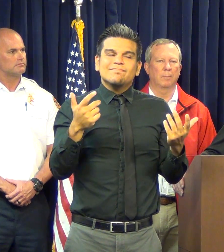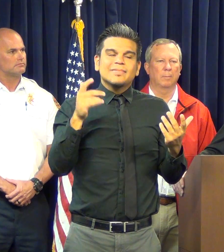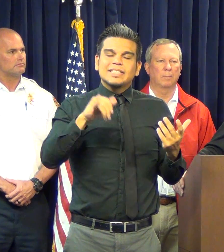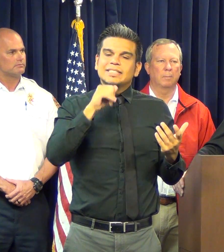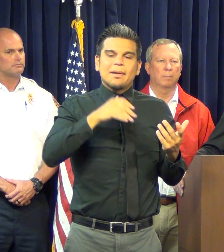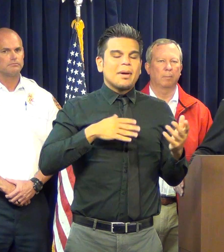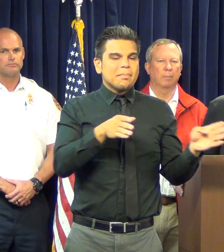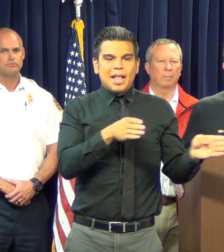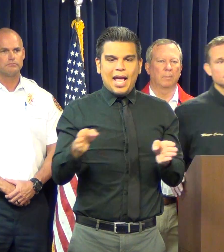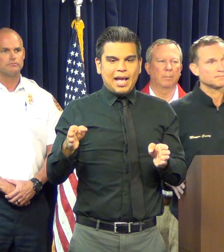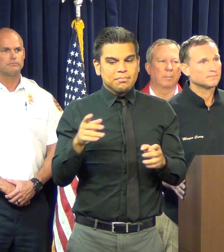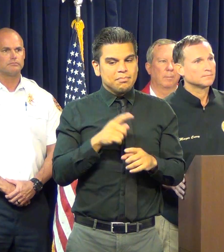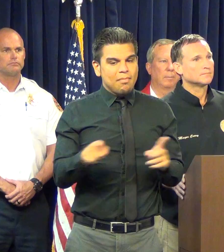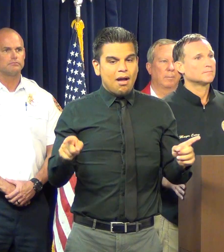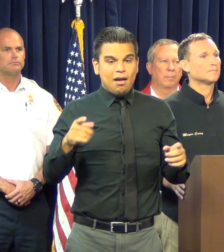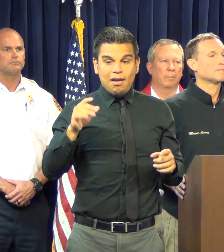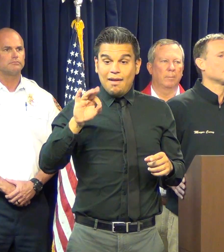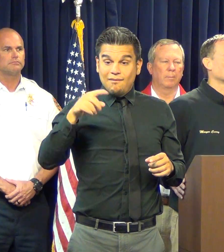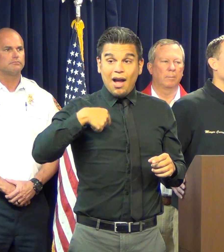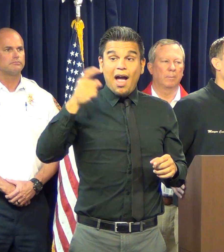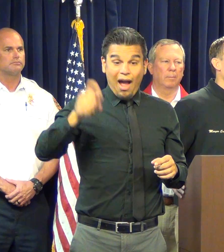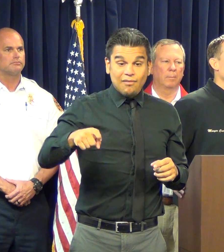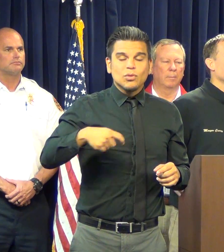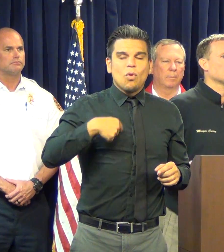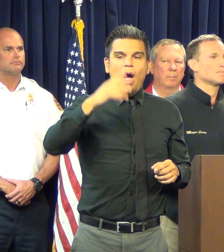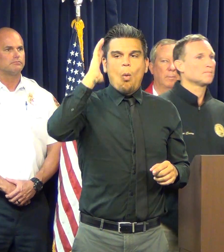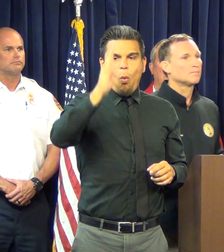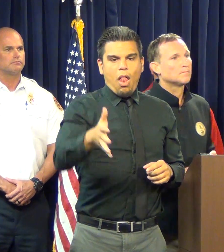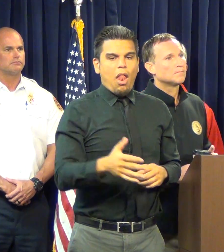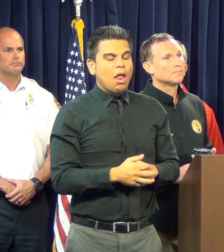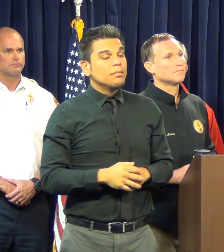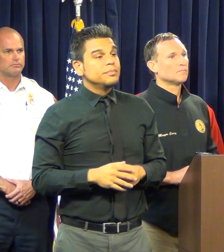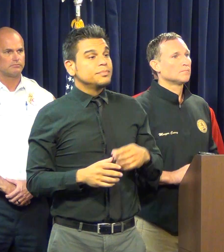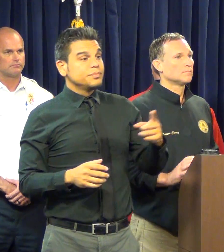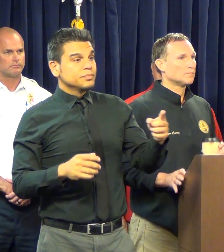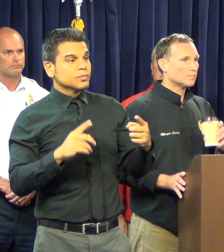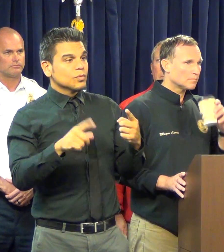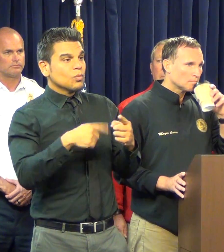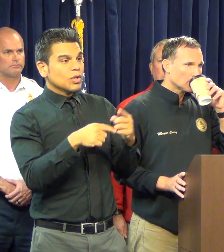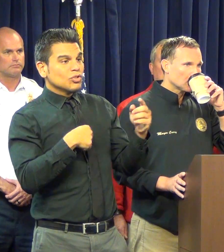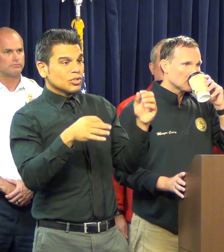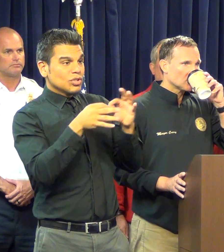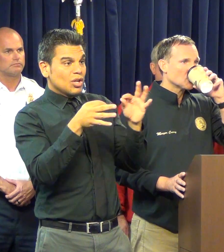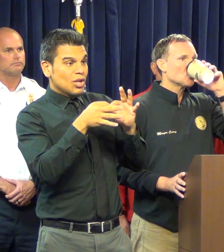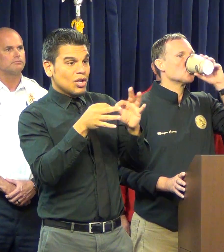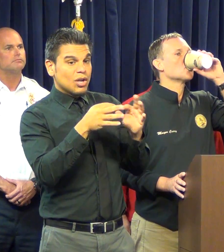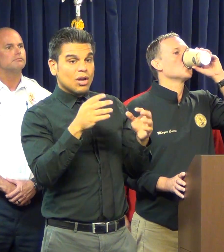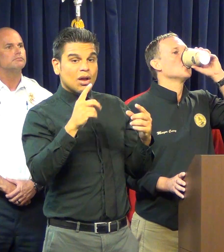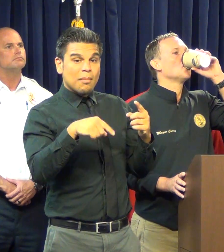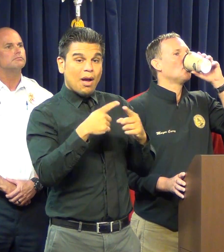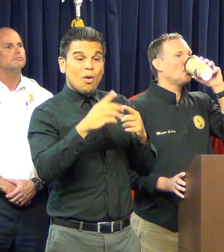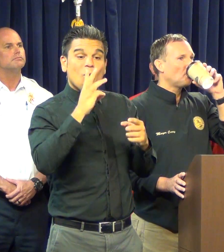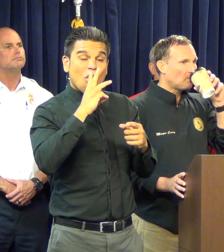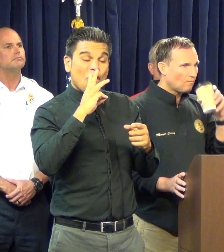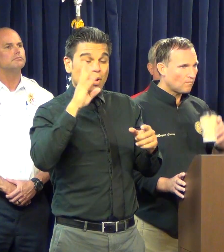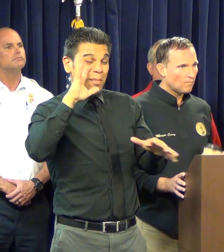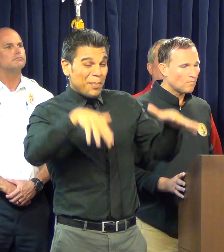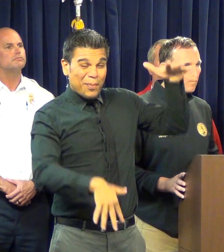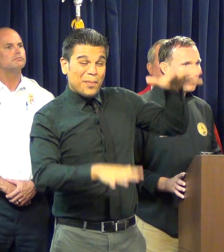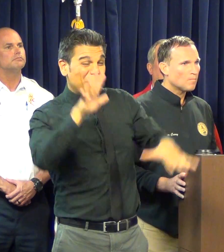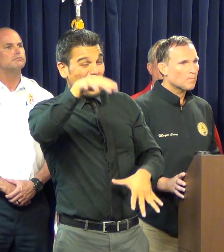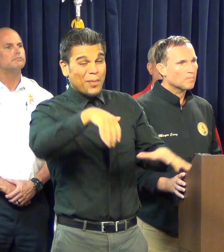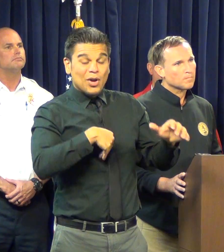and available to me. Sheriff, when we talk about potentially like life-threatening storm surge out at the beach, I